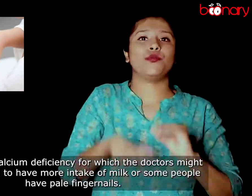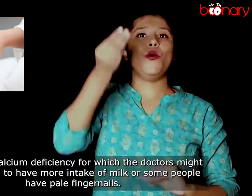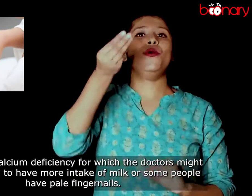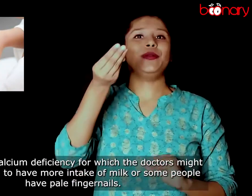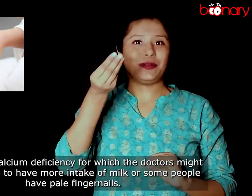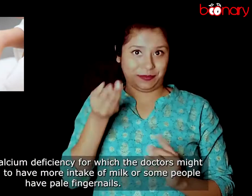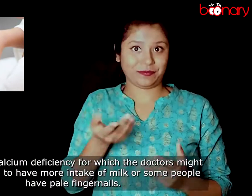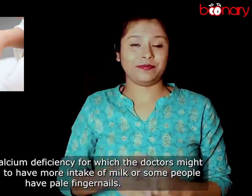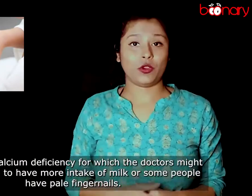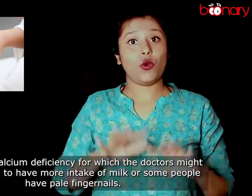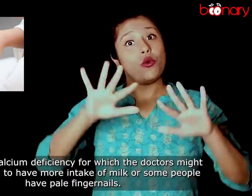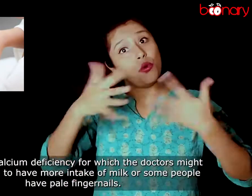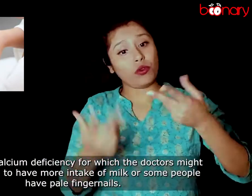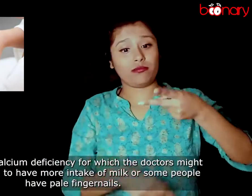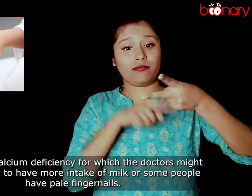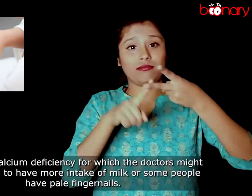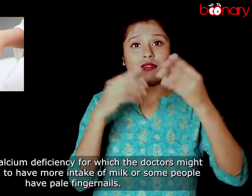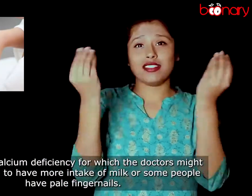have pale fingernails.